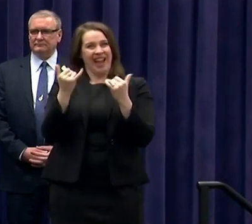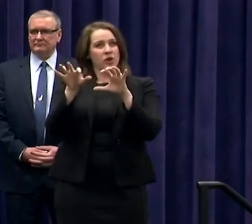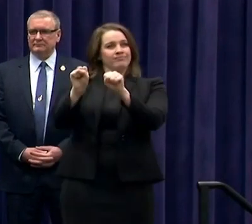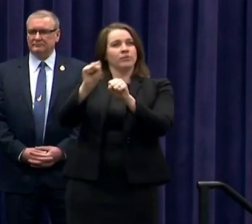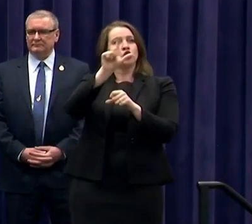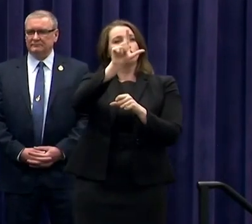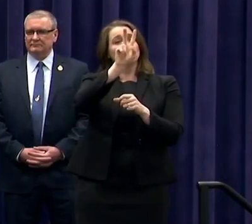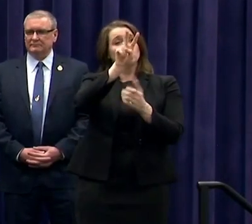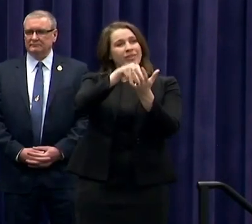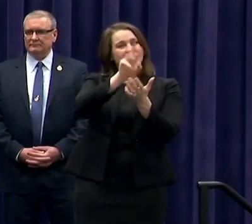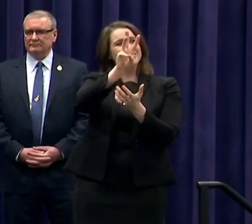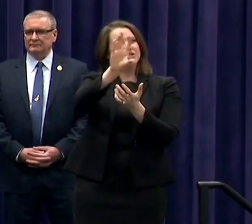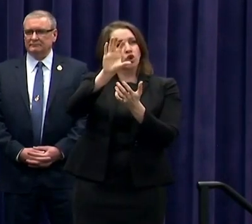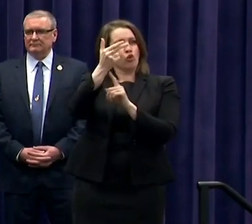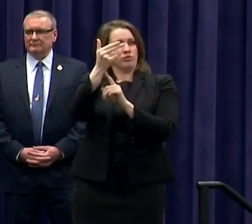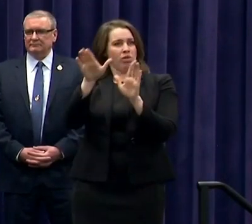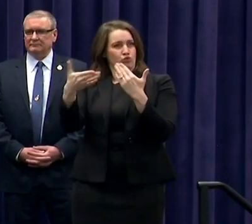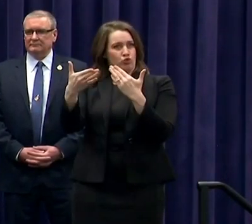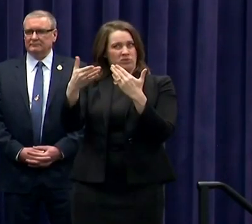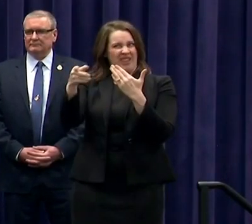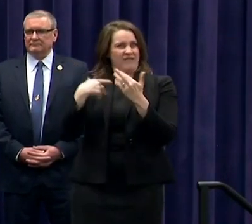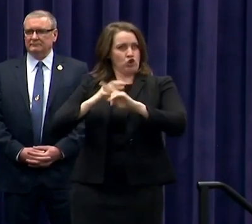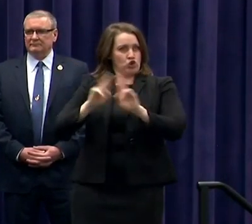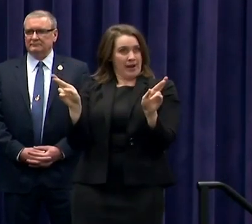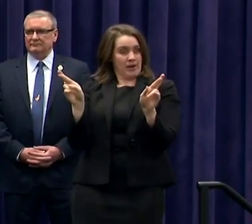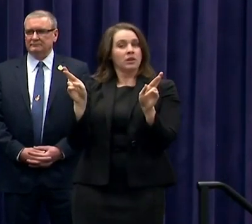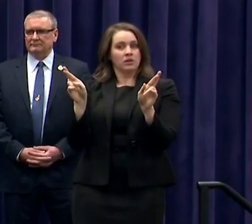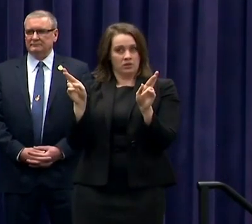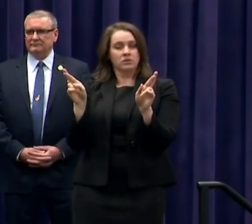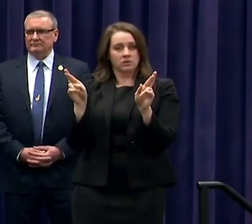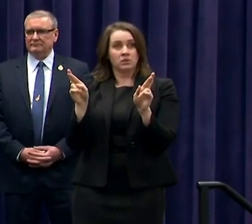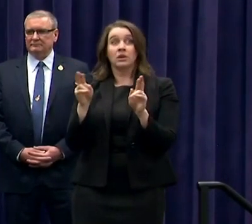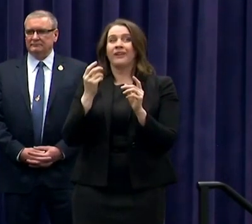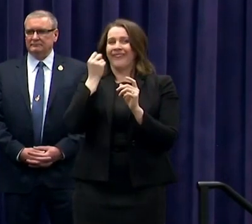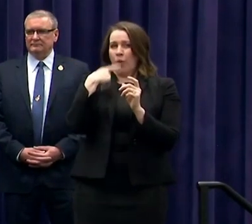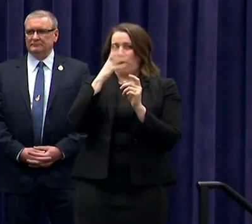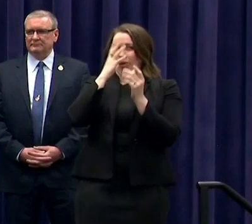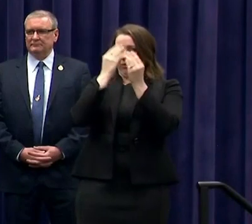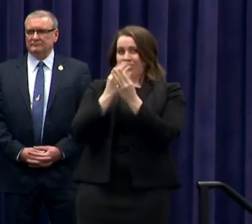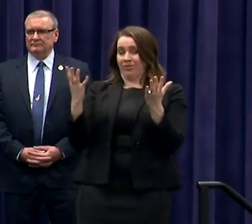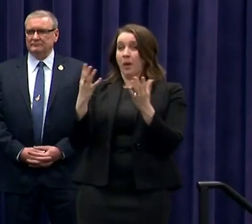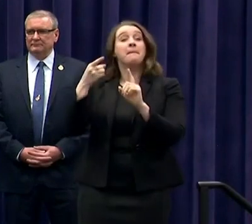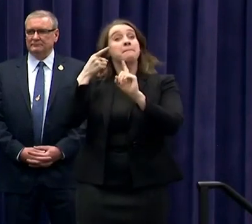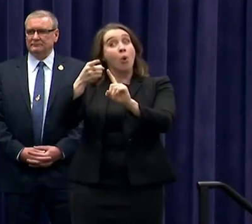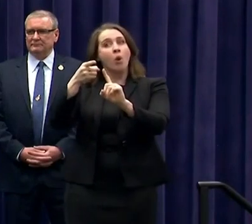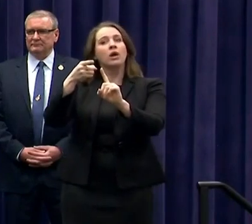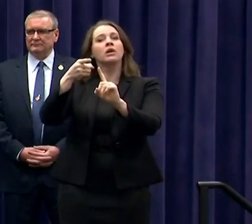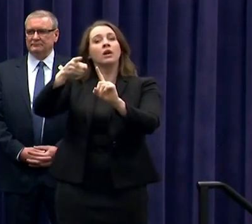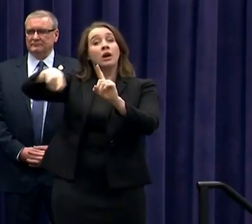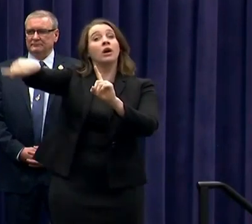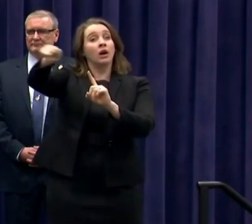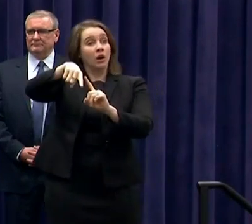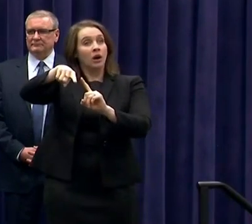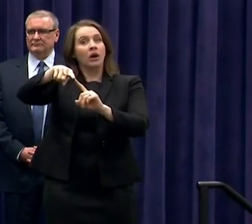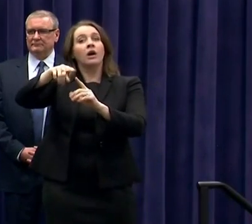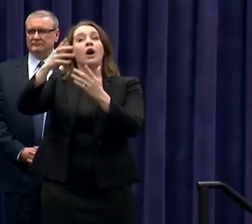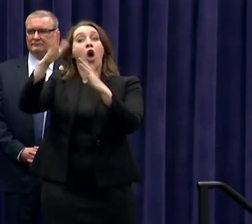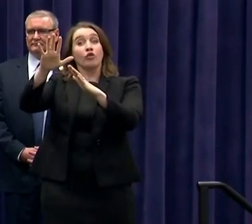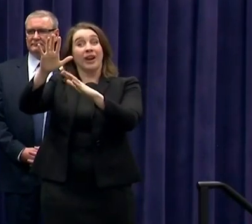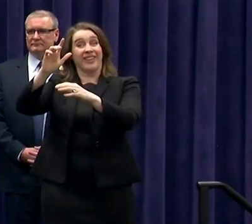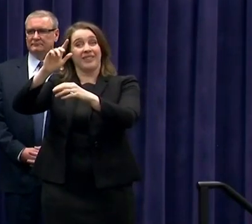What those hotel rooms are intended to be, subject to today's announcement, is a respite for people who have been in acute